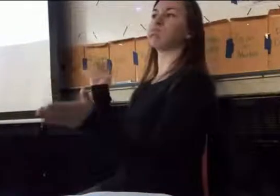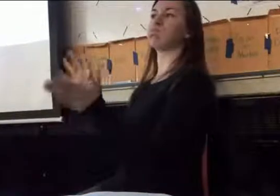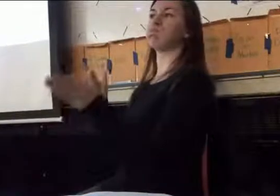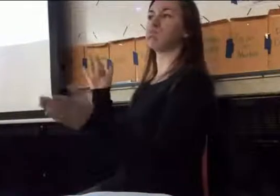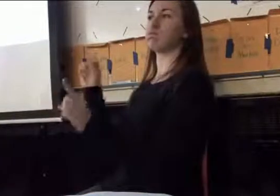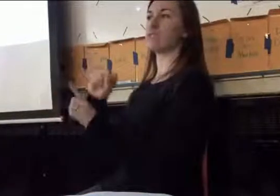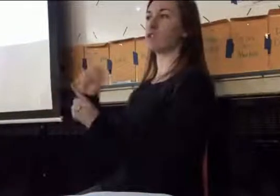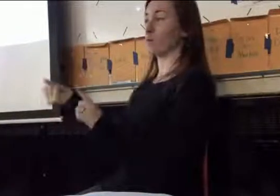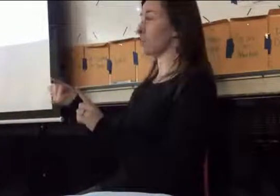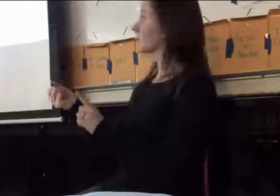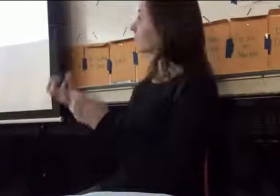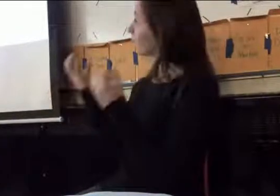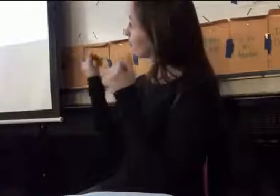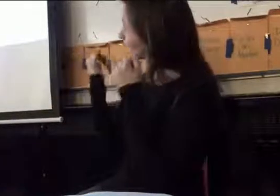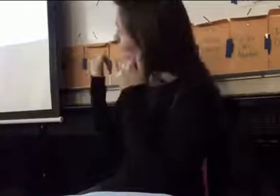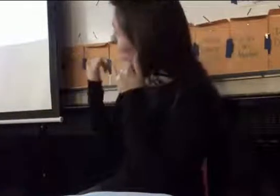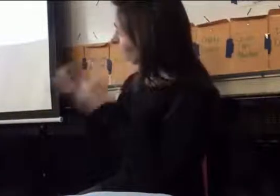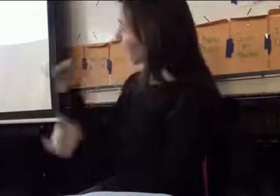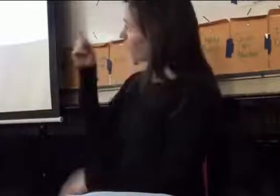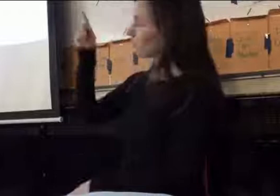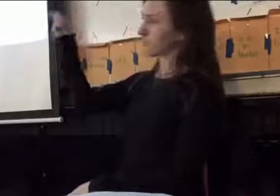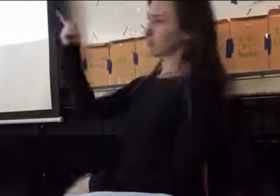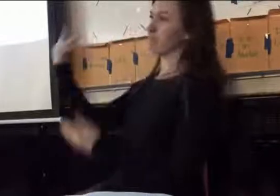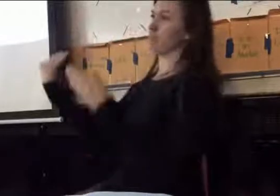of industry, which is a starred term.